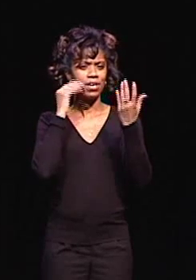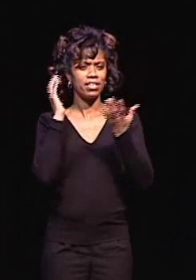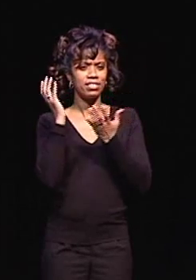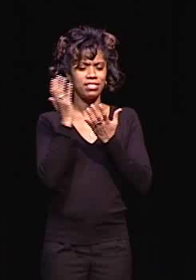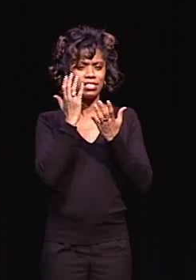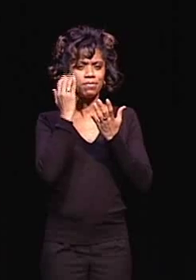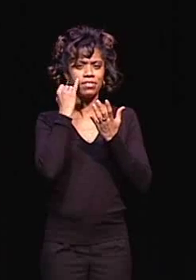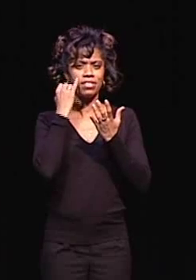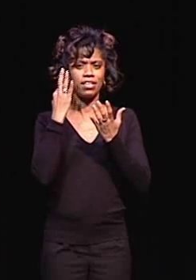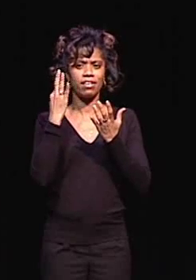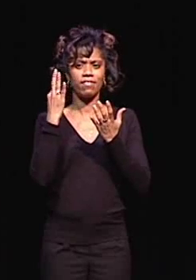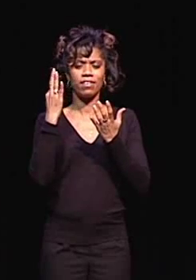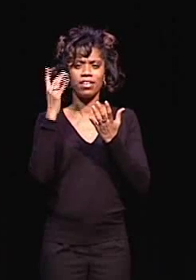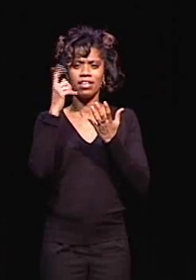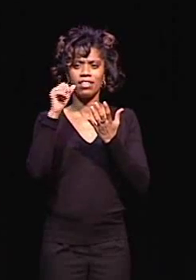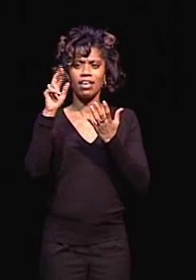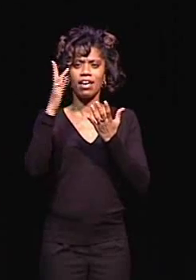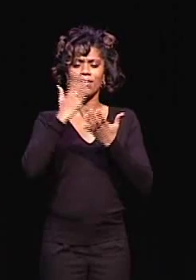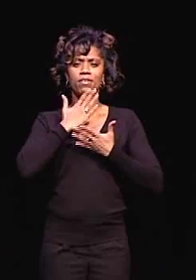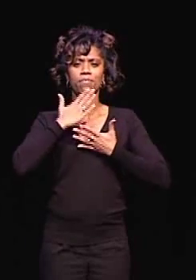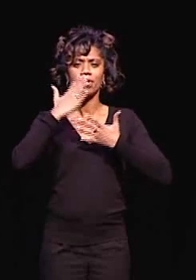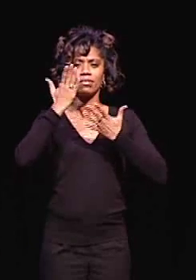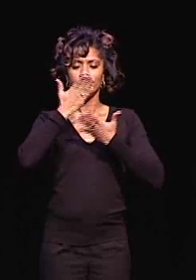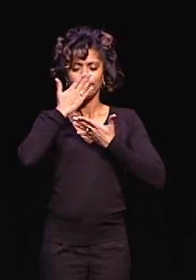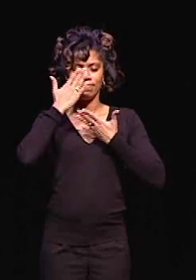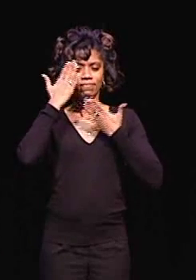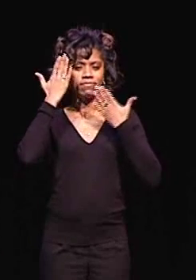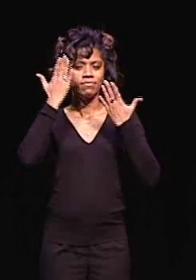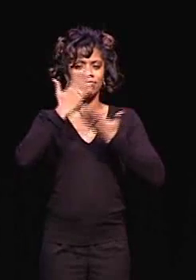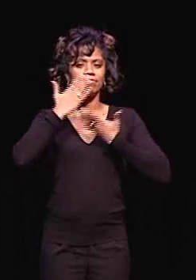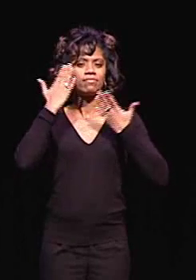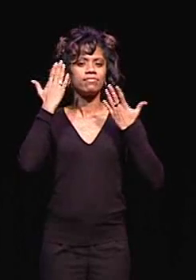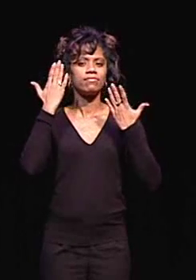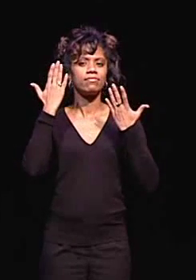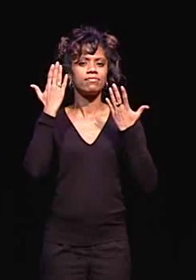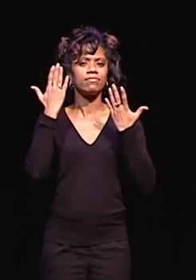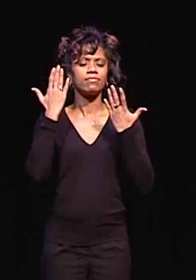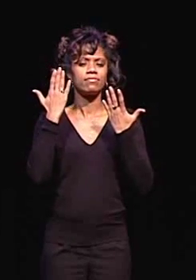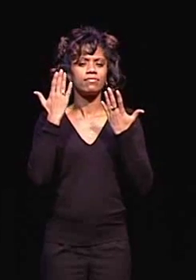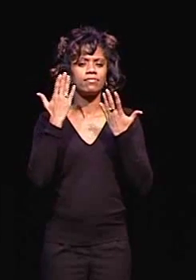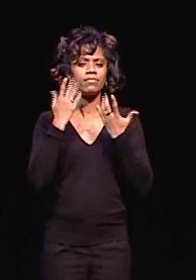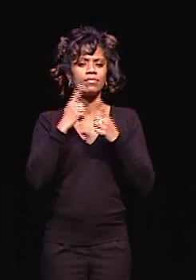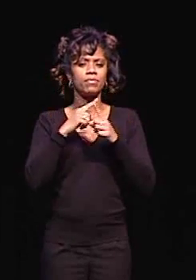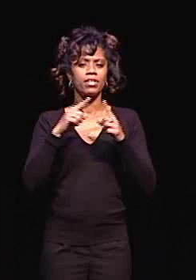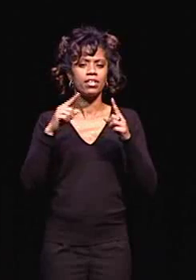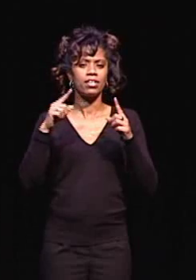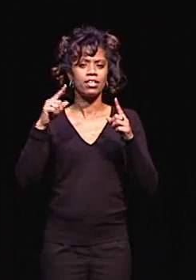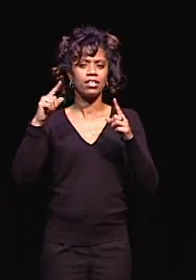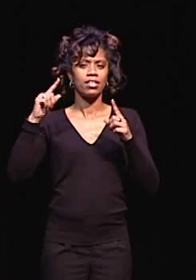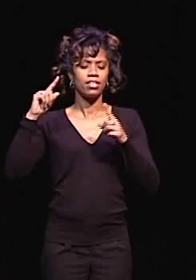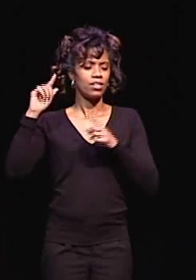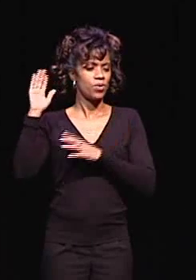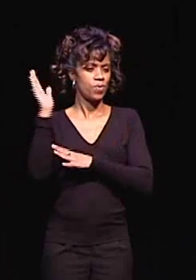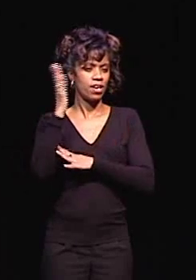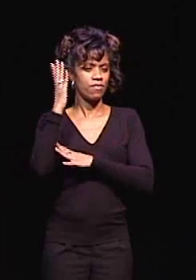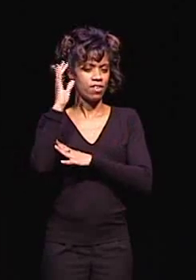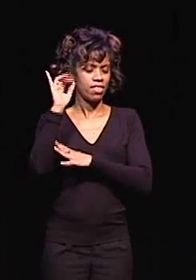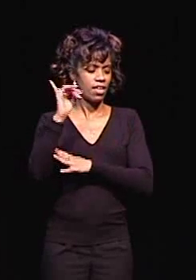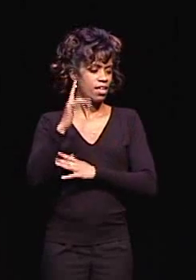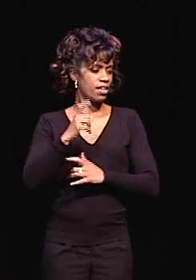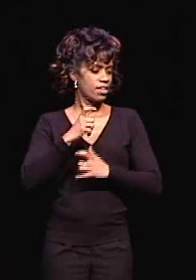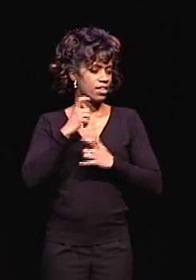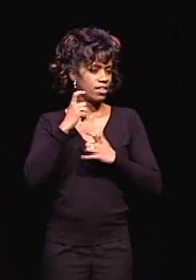the very air her breath perfumed the while. And wake for her that gifted line,